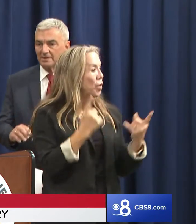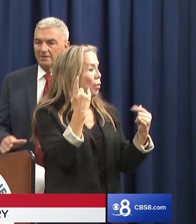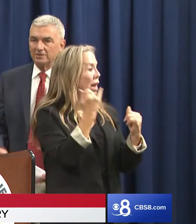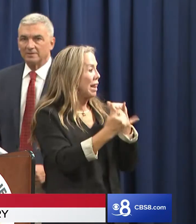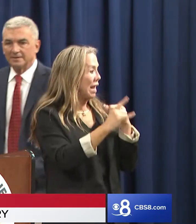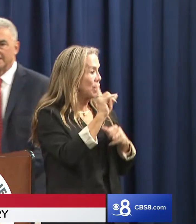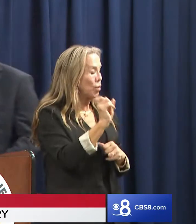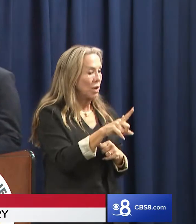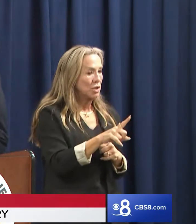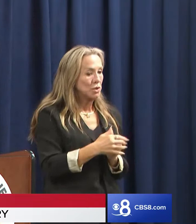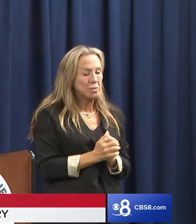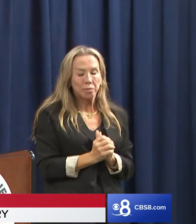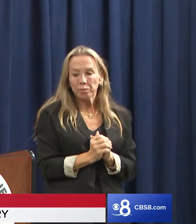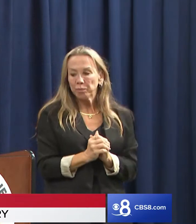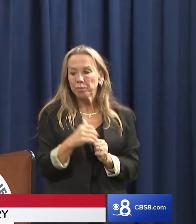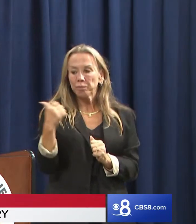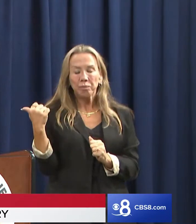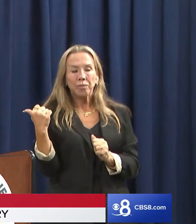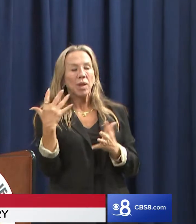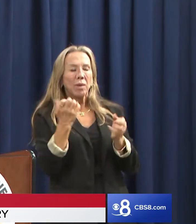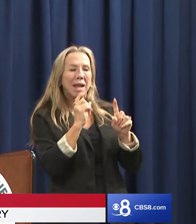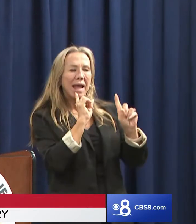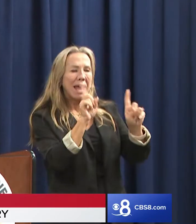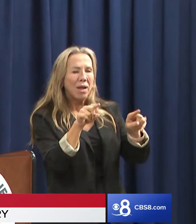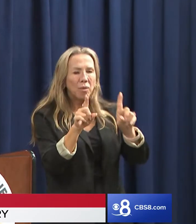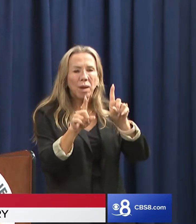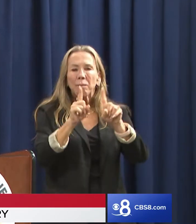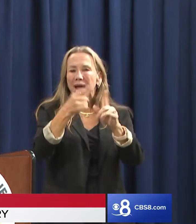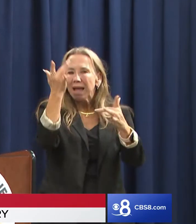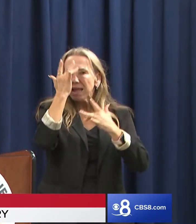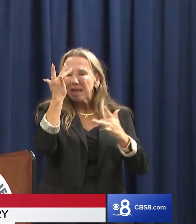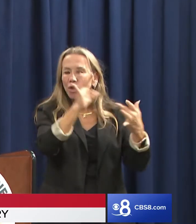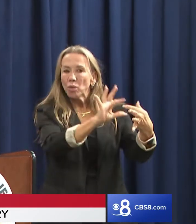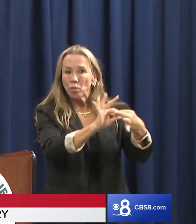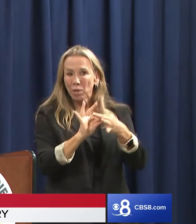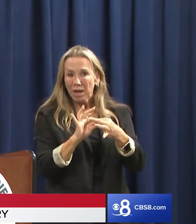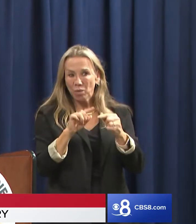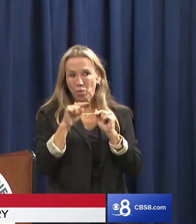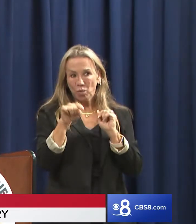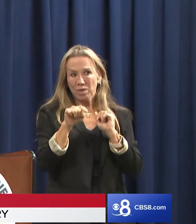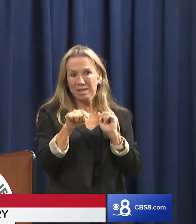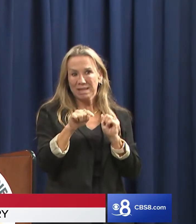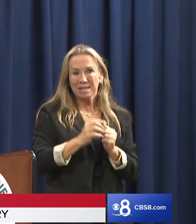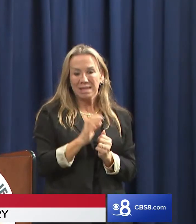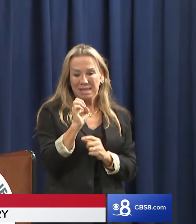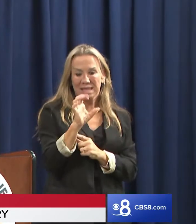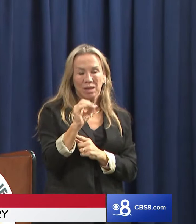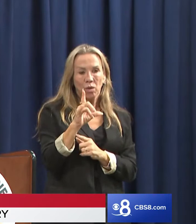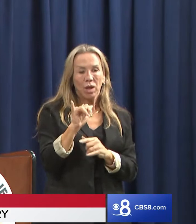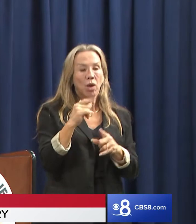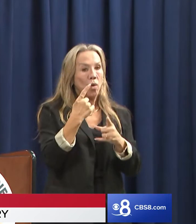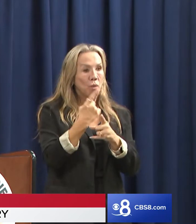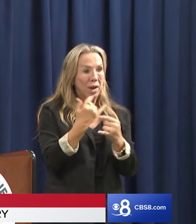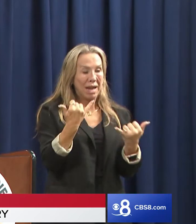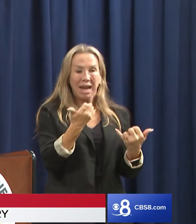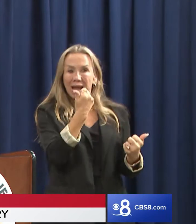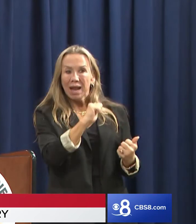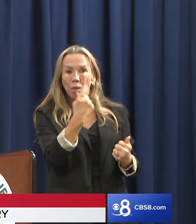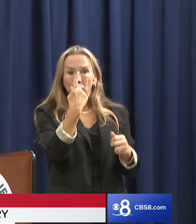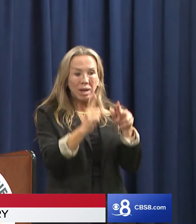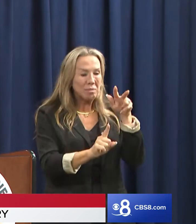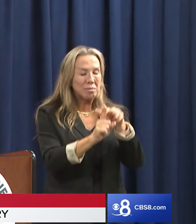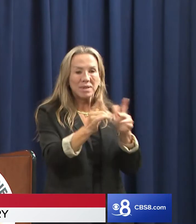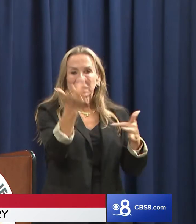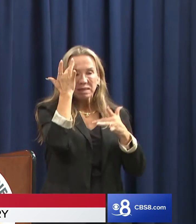yes, sir. If I can answer the question about illnesses related to this event, we have no known illnesses that are related to this